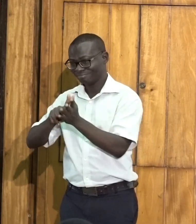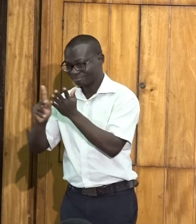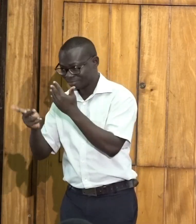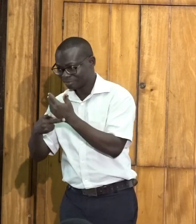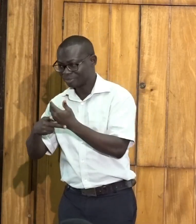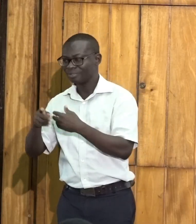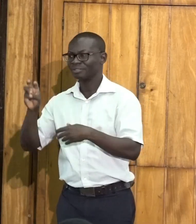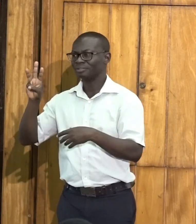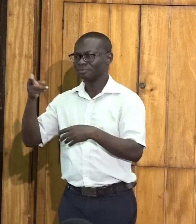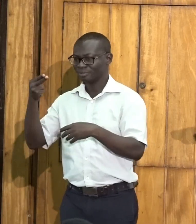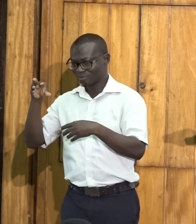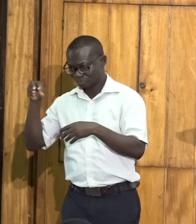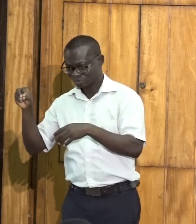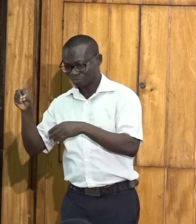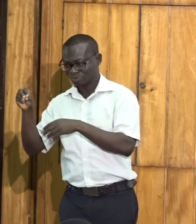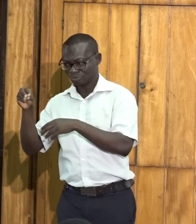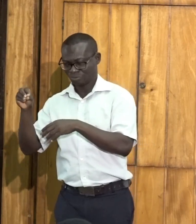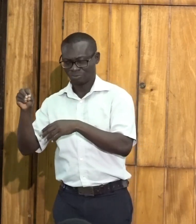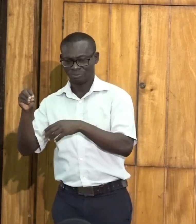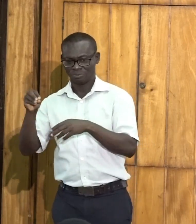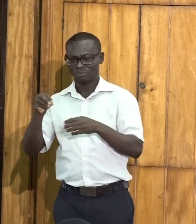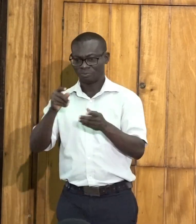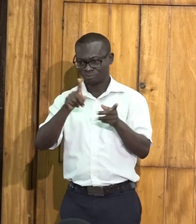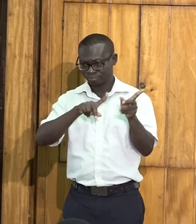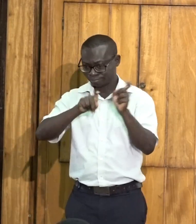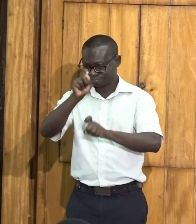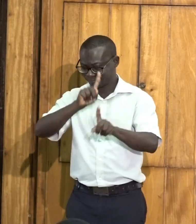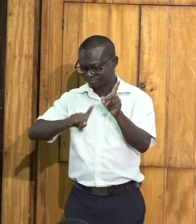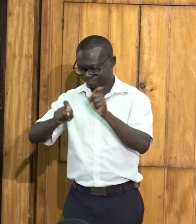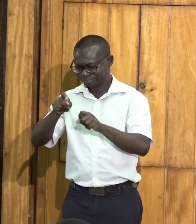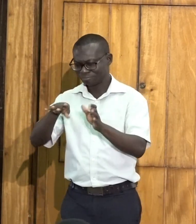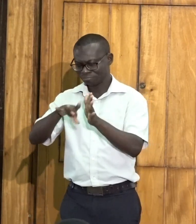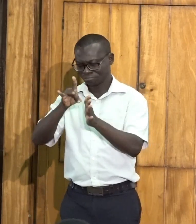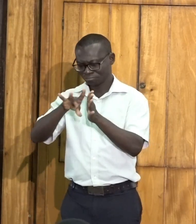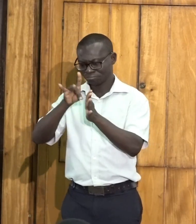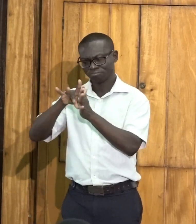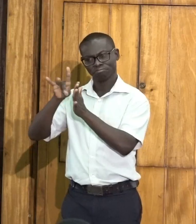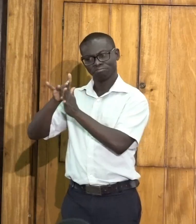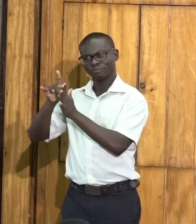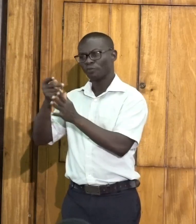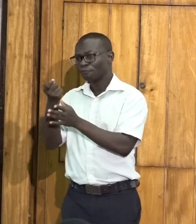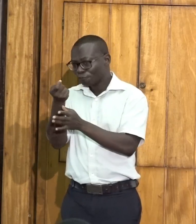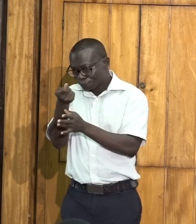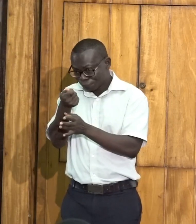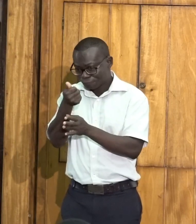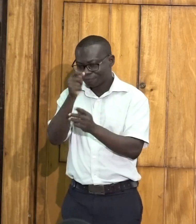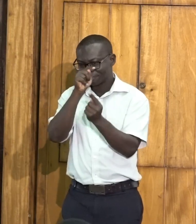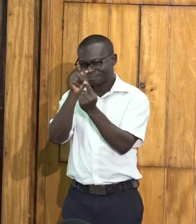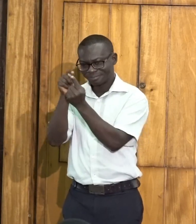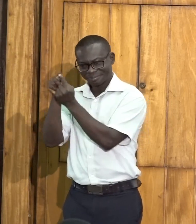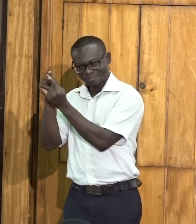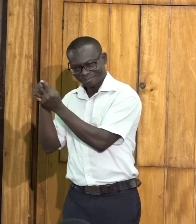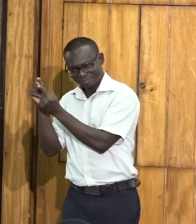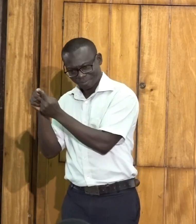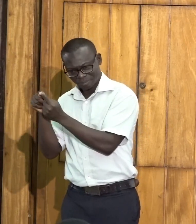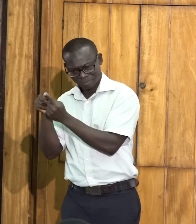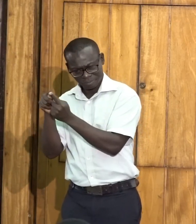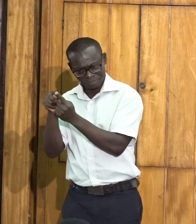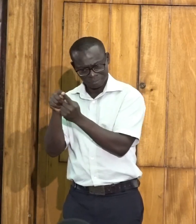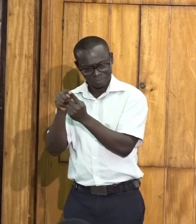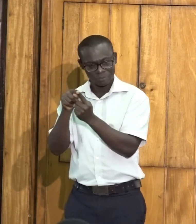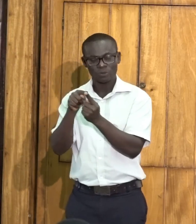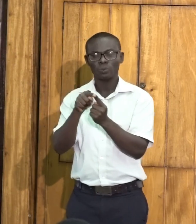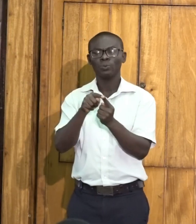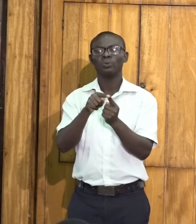in asking this why, we got out a few points. The health systems were fragmented. There